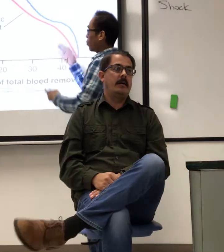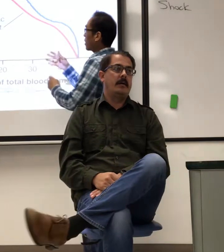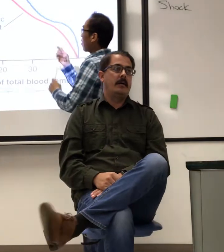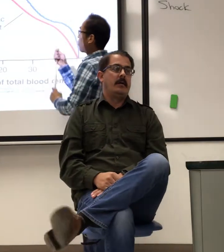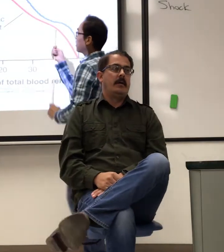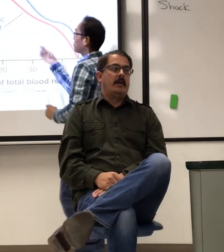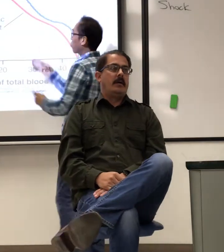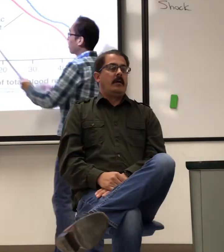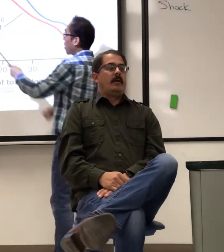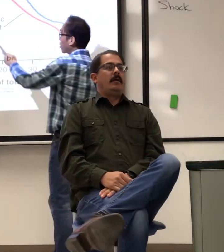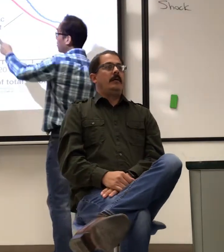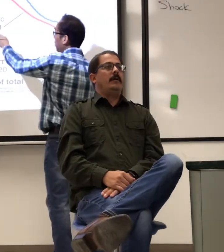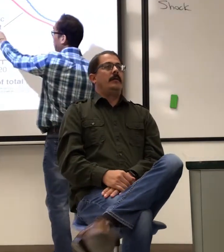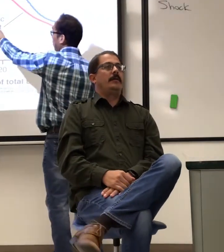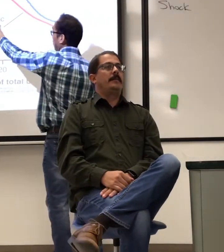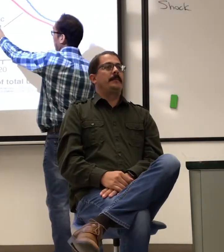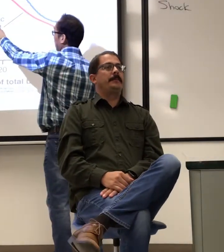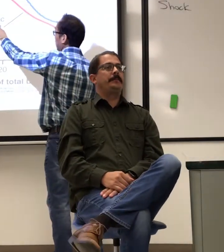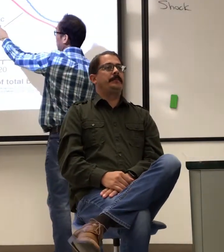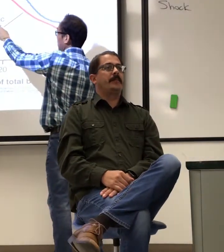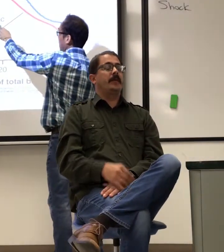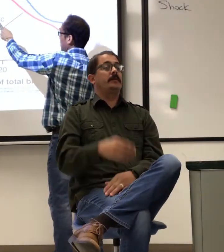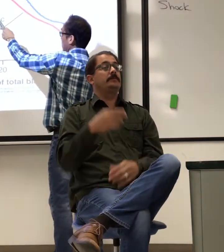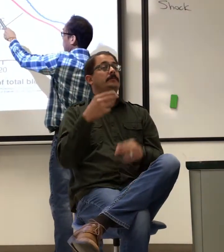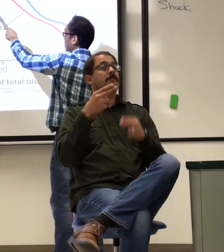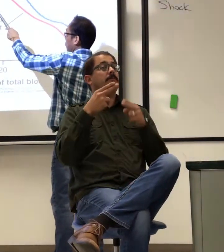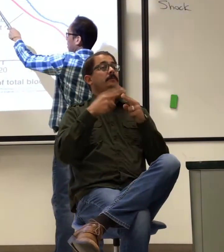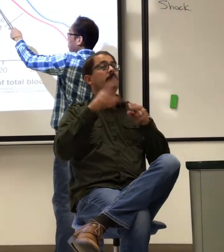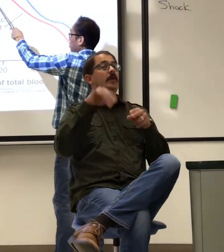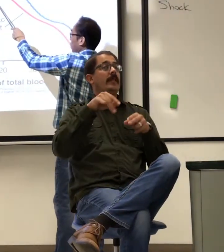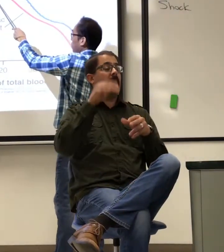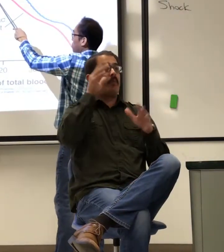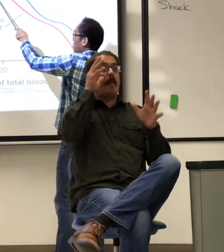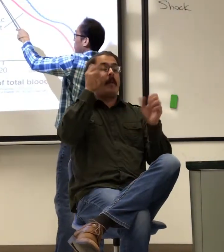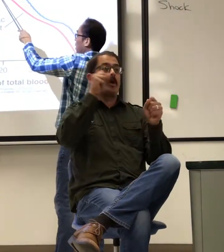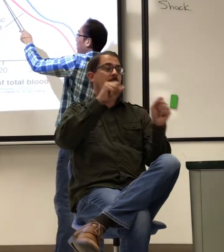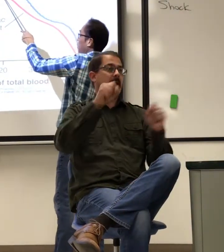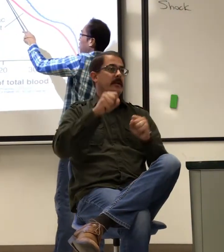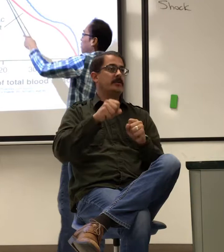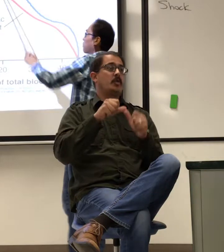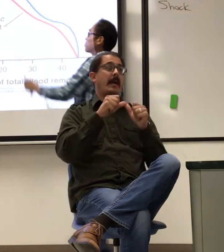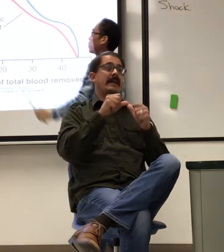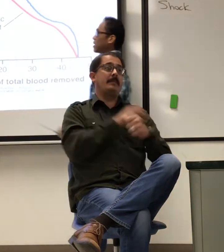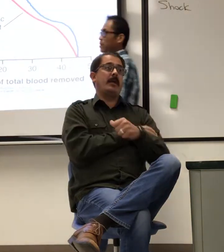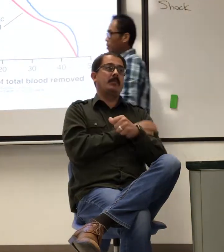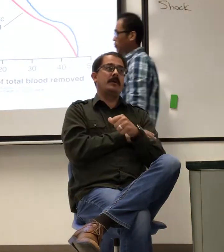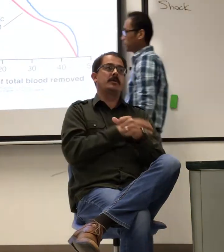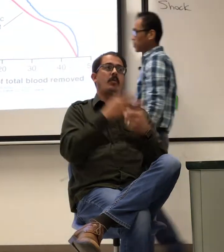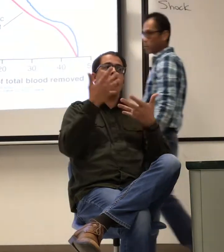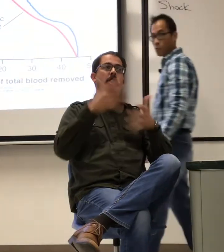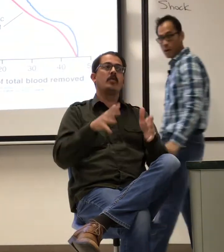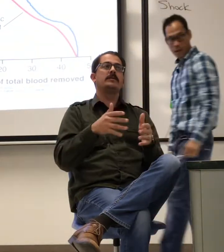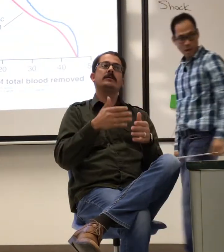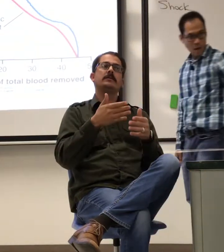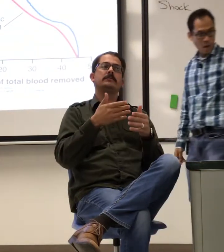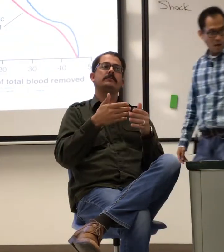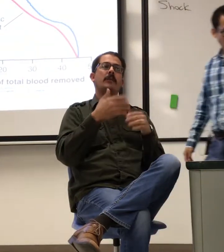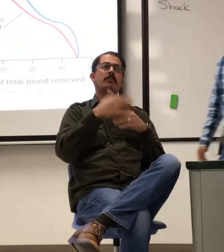But we call this remarkable ability to maintain blood pressure while losing blood the first plateau from 0 to